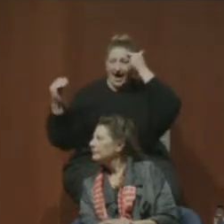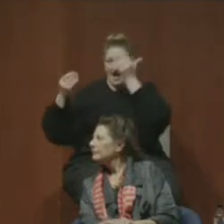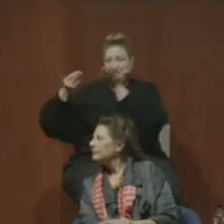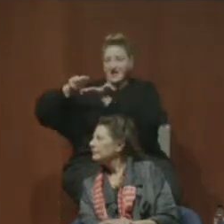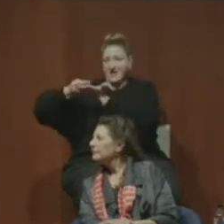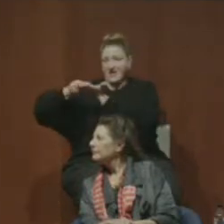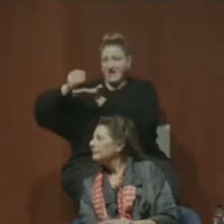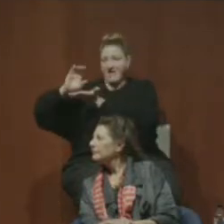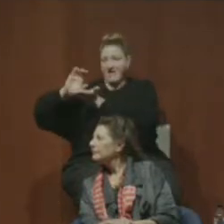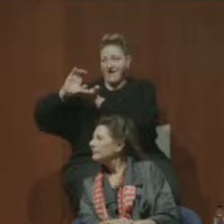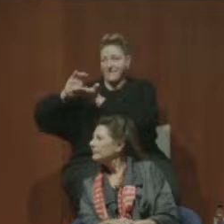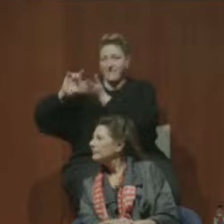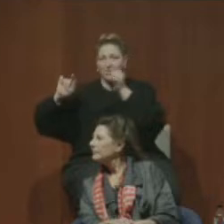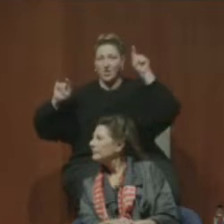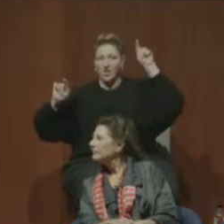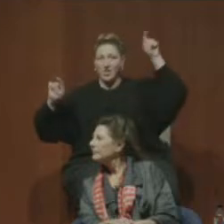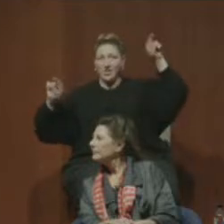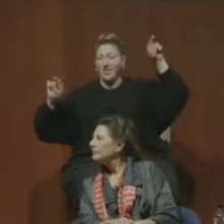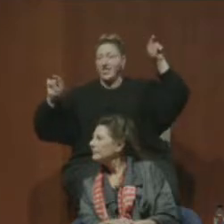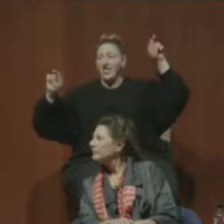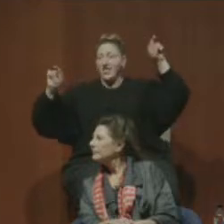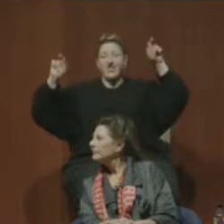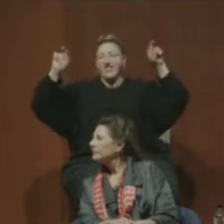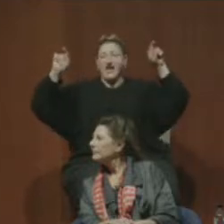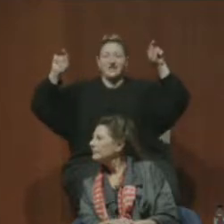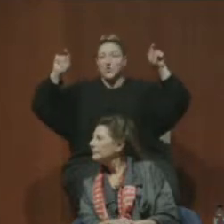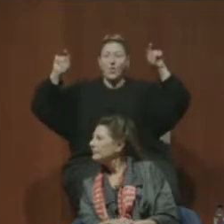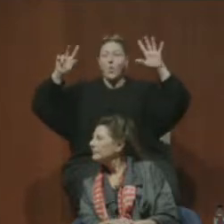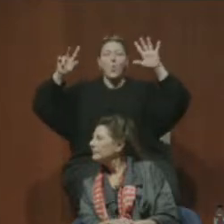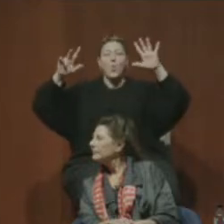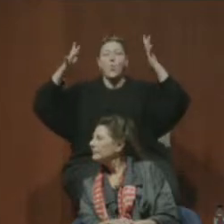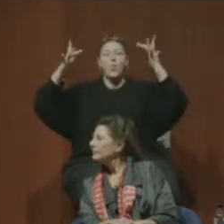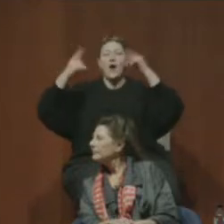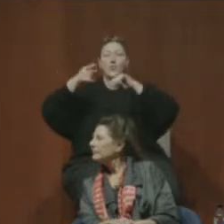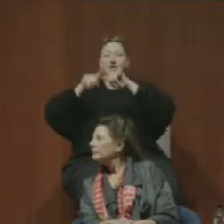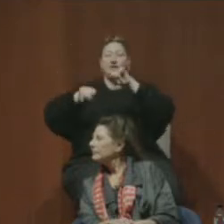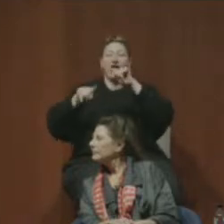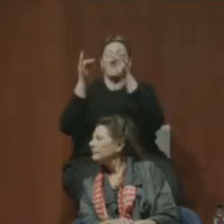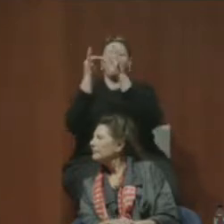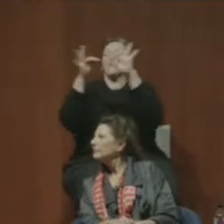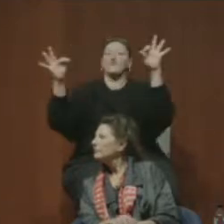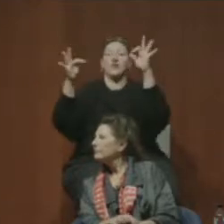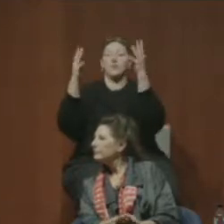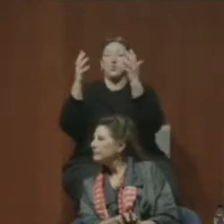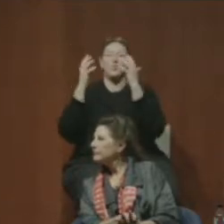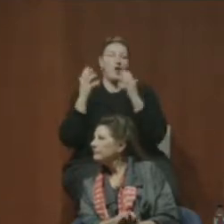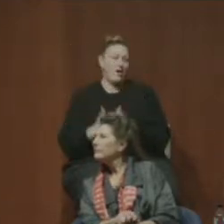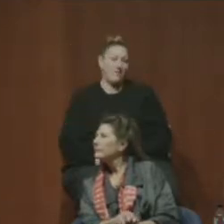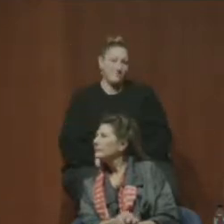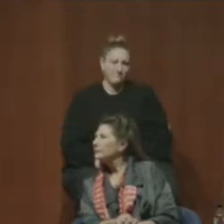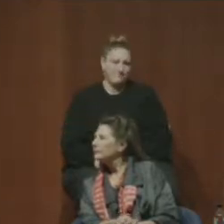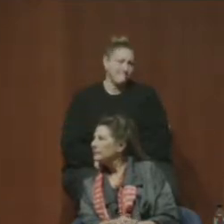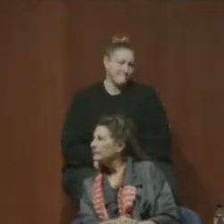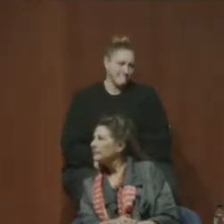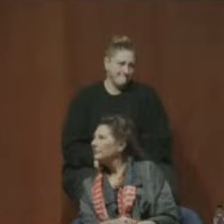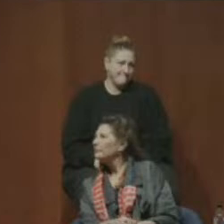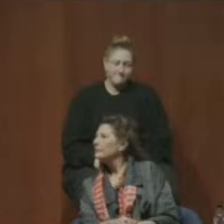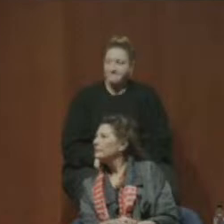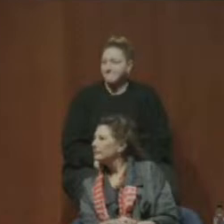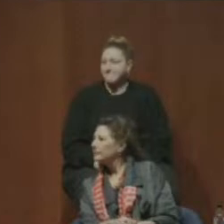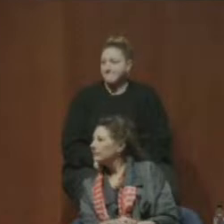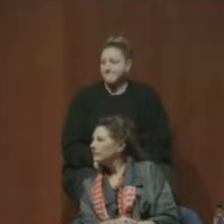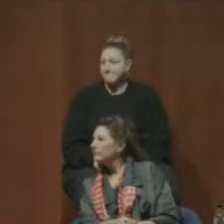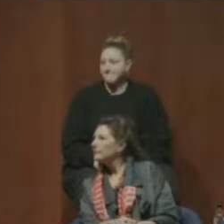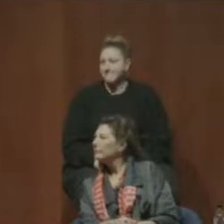why we can't achieve the levels of freedom we're looking for. And I also